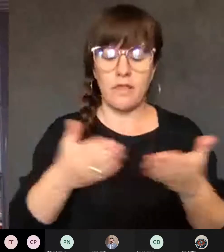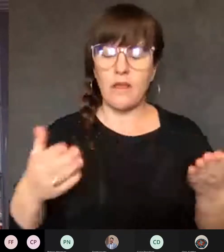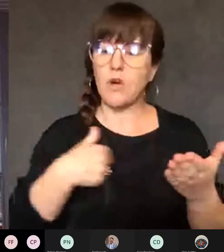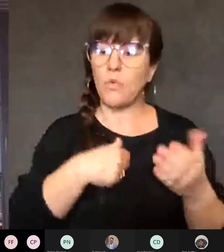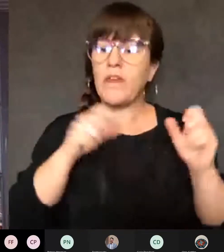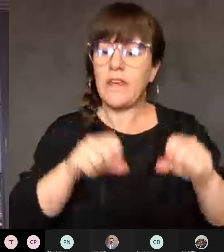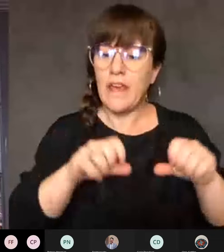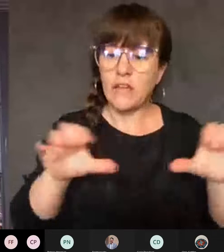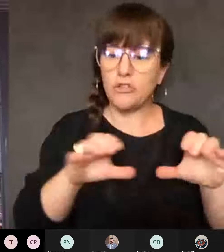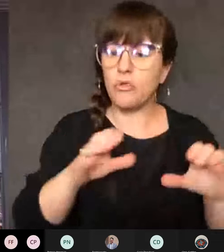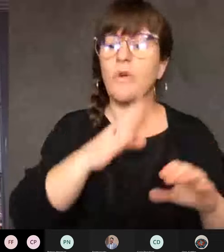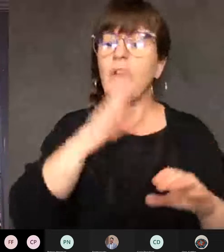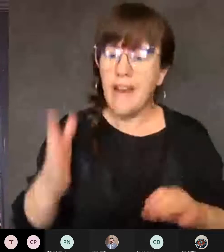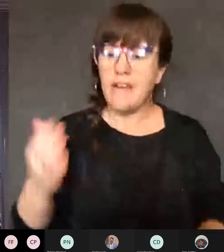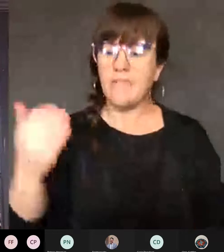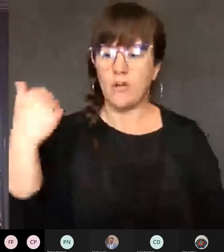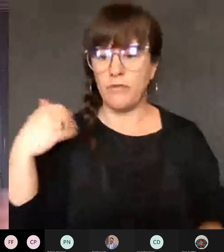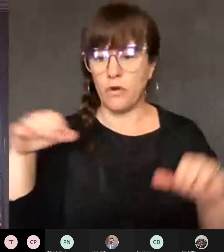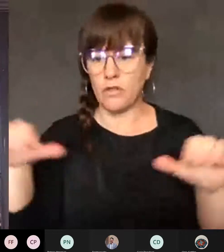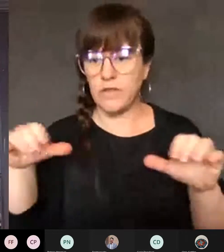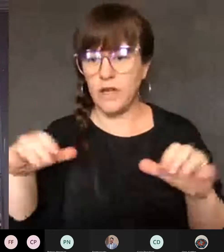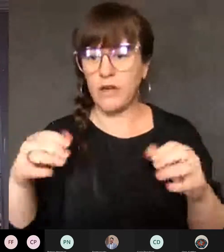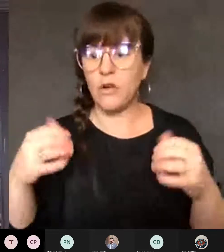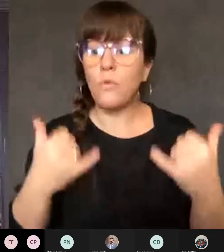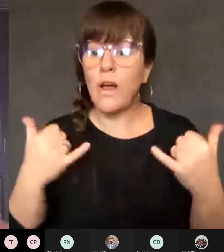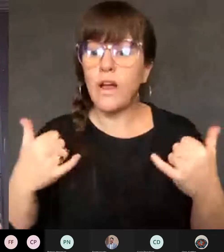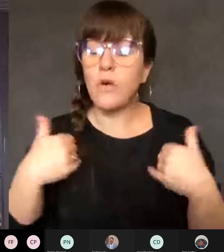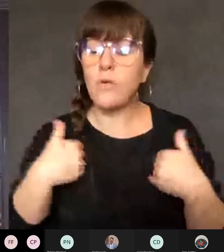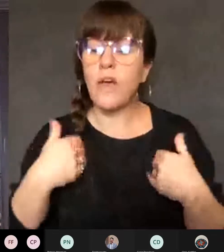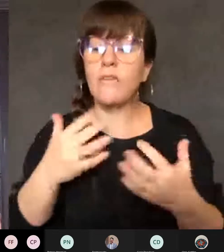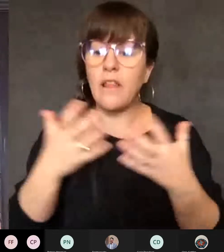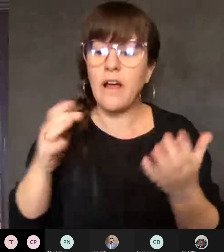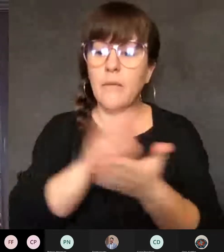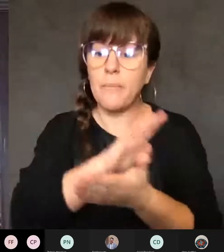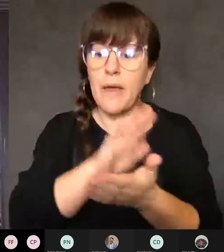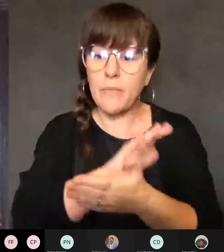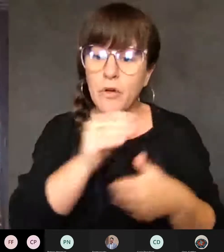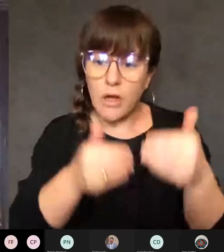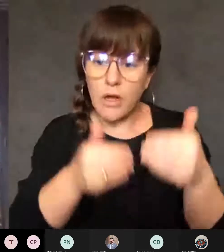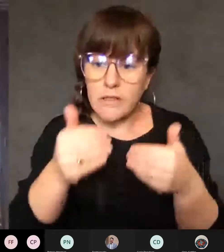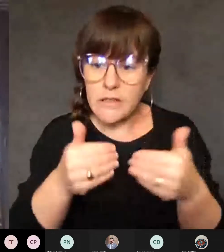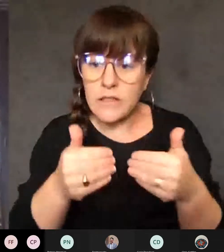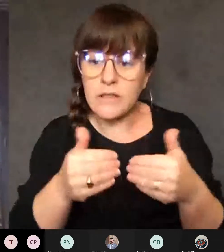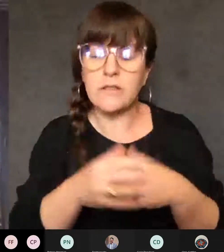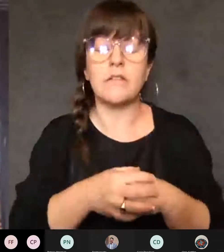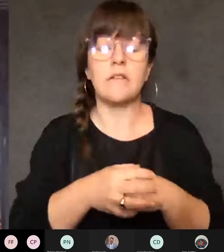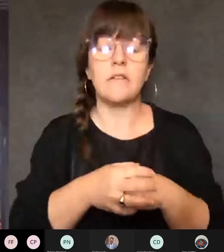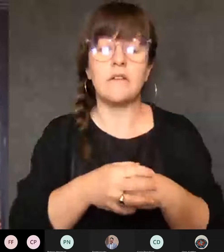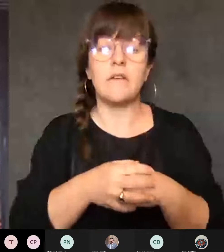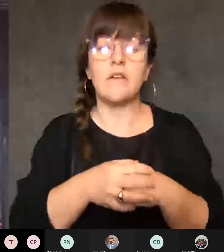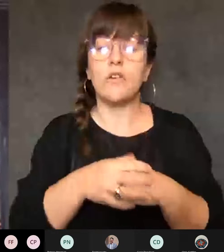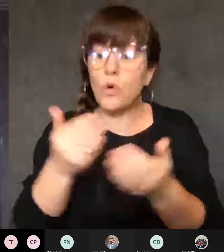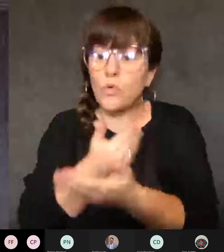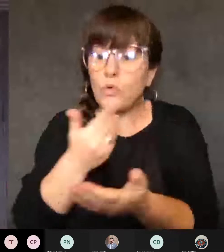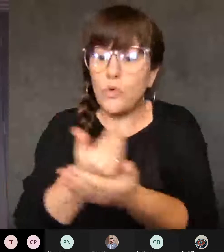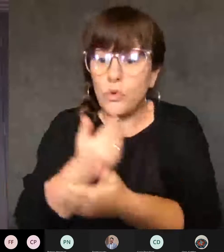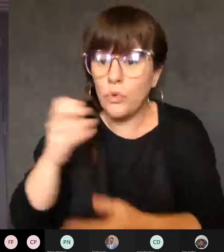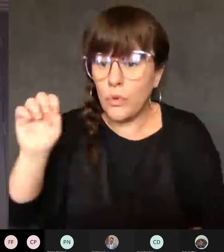been able to do. Right now, we have a lot of paper processes, a lot of manual processes. And so what will happen with the new